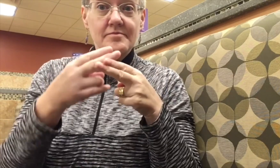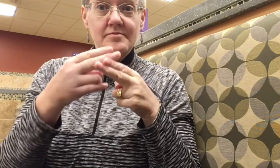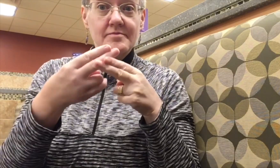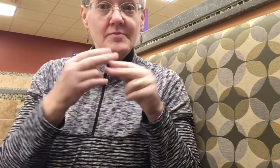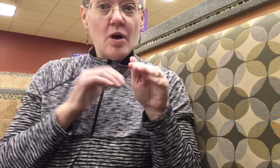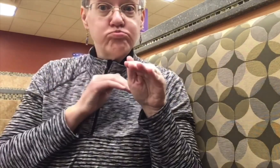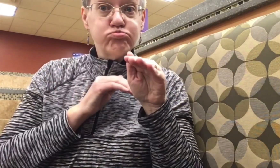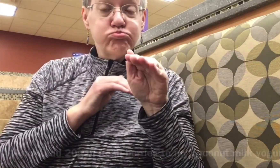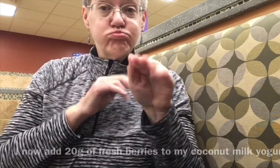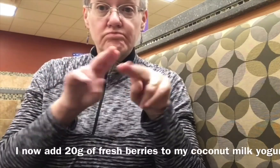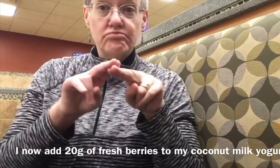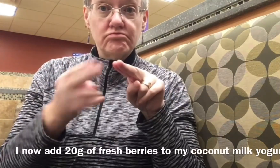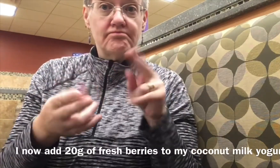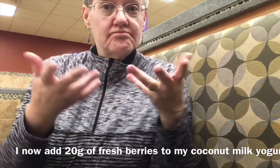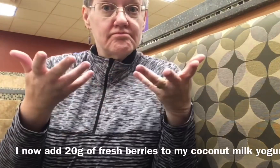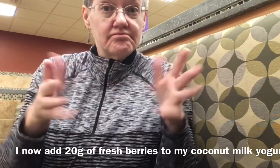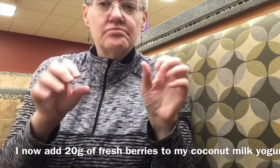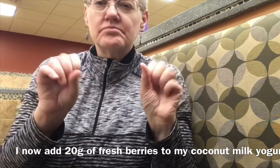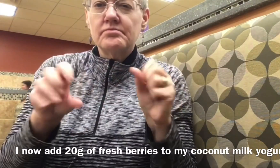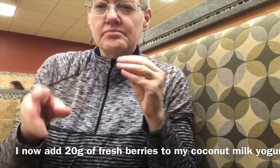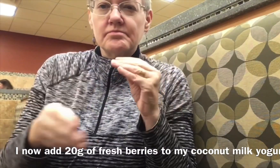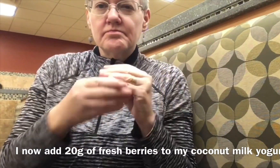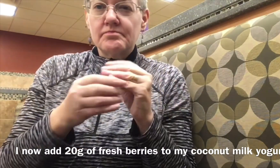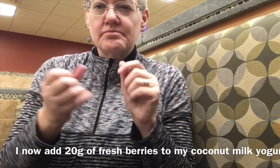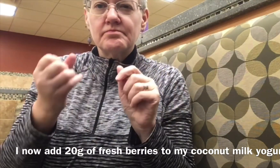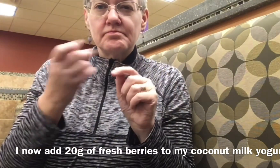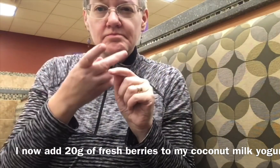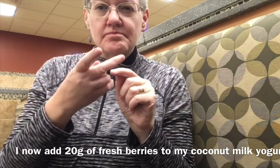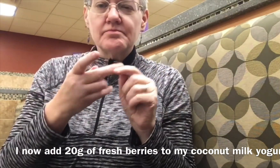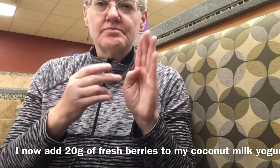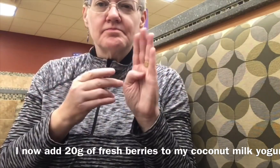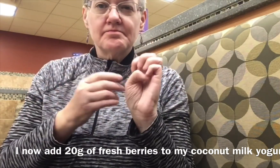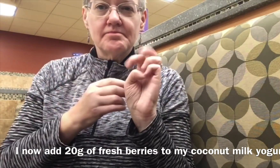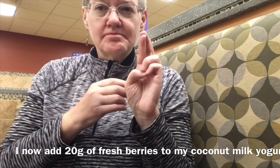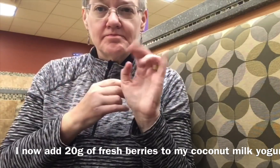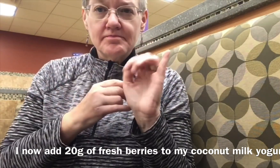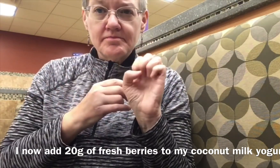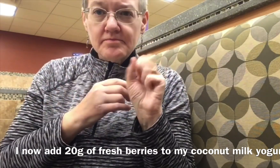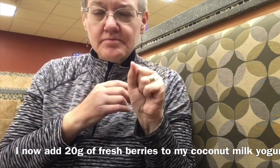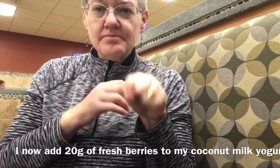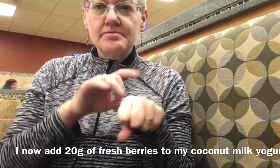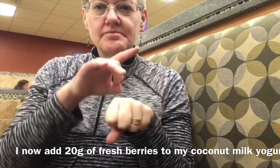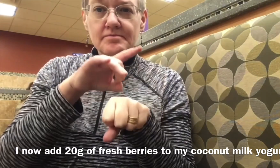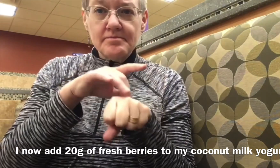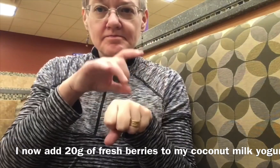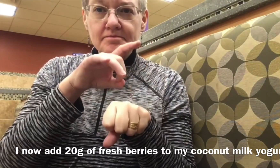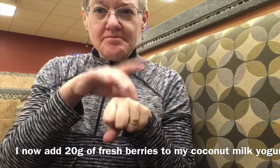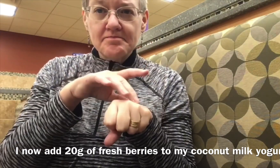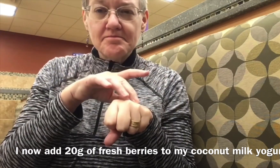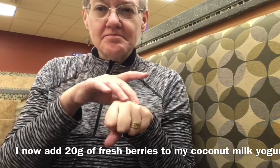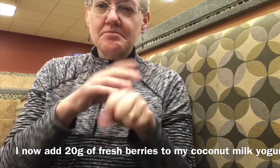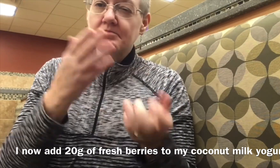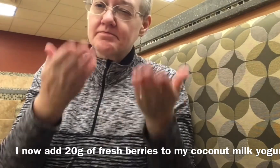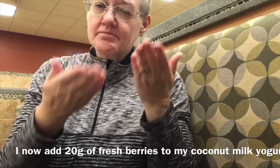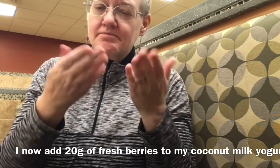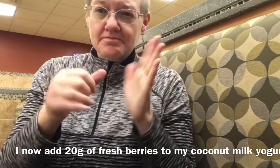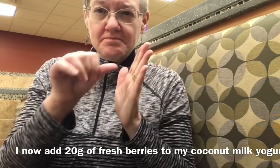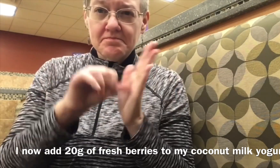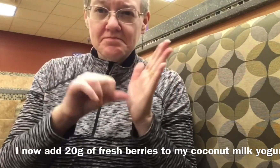Later, after my weight loss, when my weight's stable, then I can add back berries. And things like